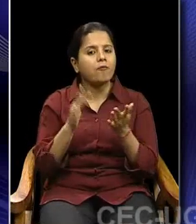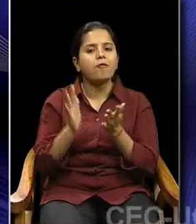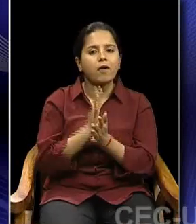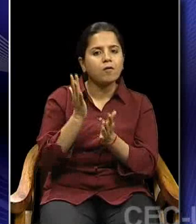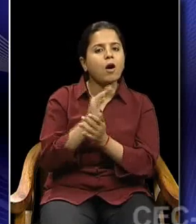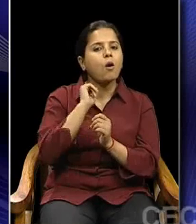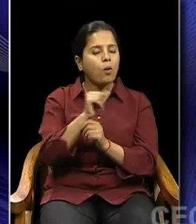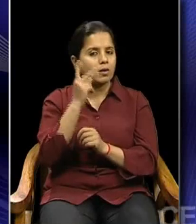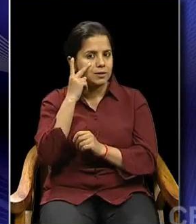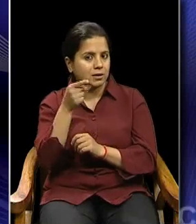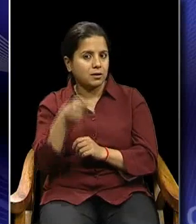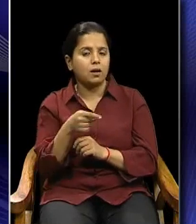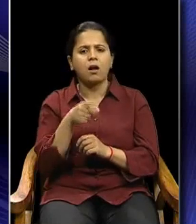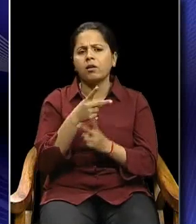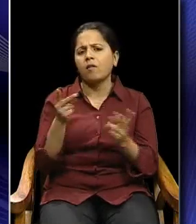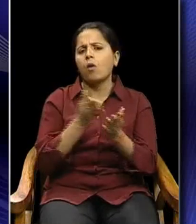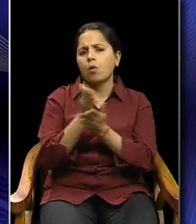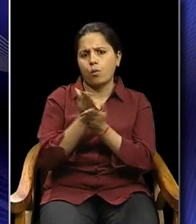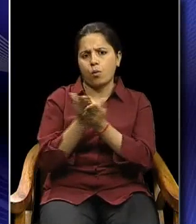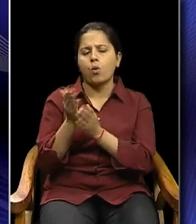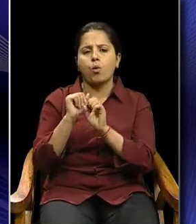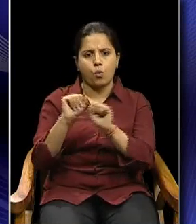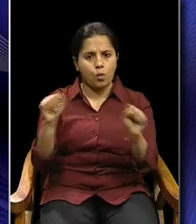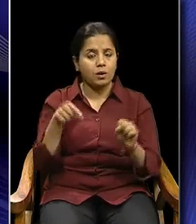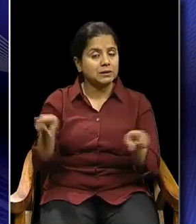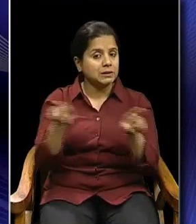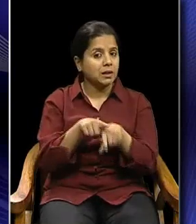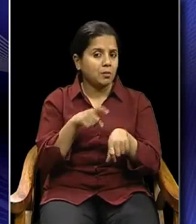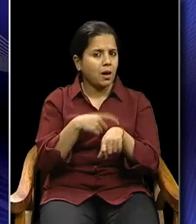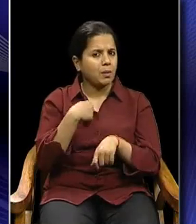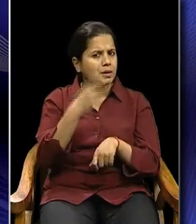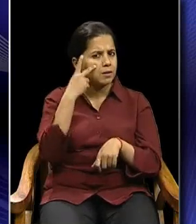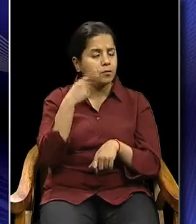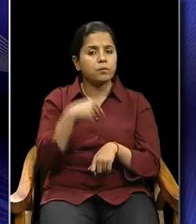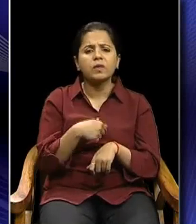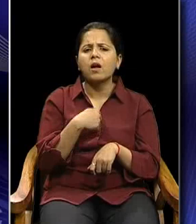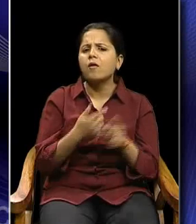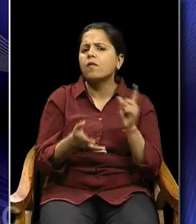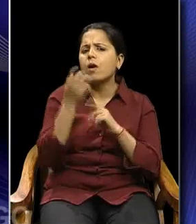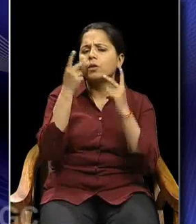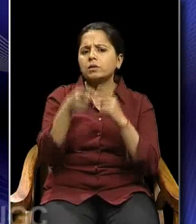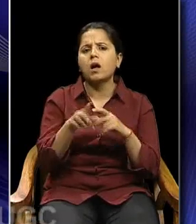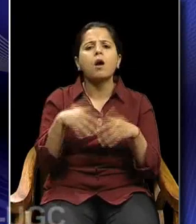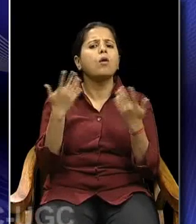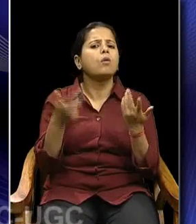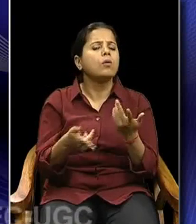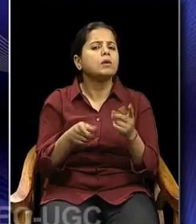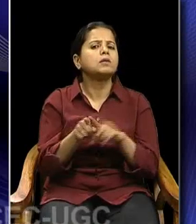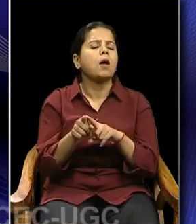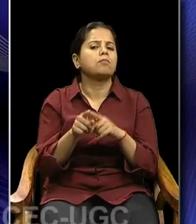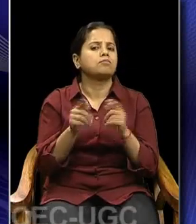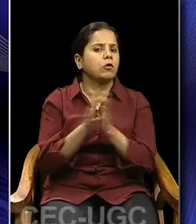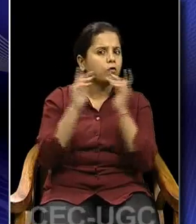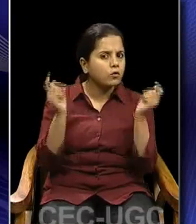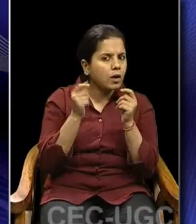festivals in a different manner, and at the same time we also find that how these festivals, though many a times